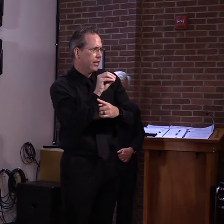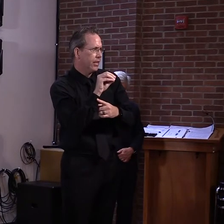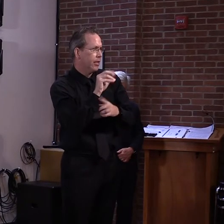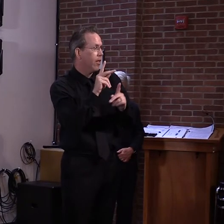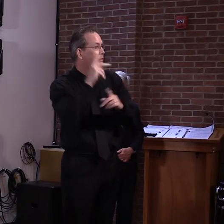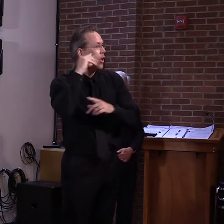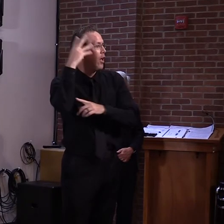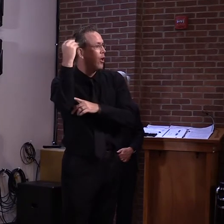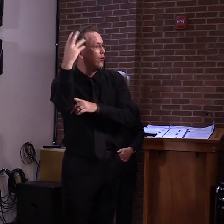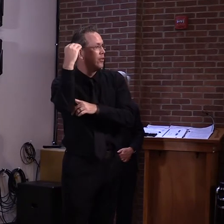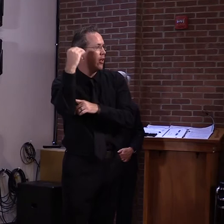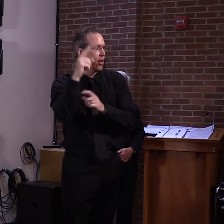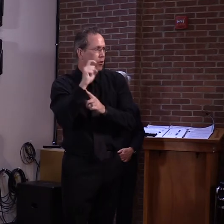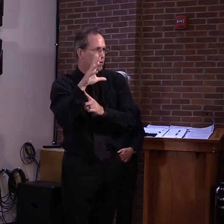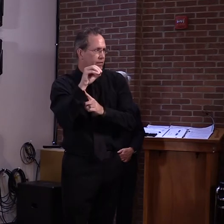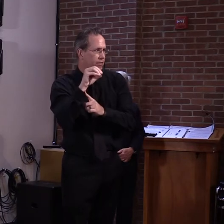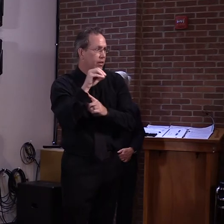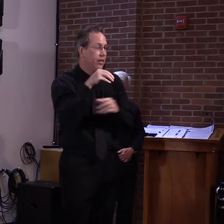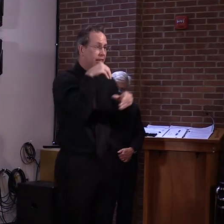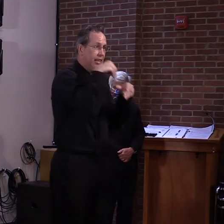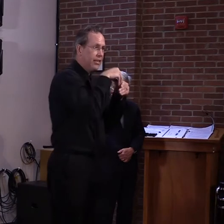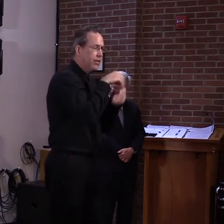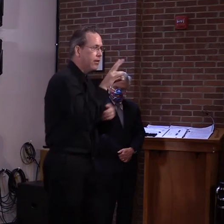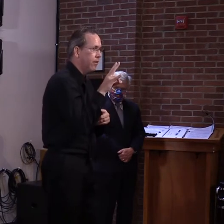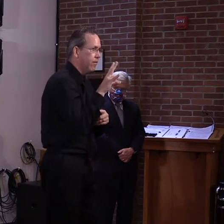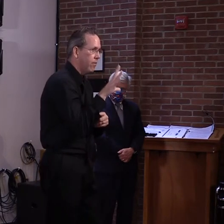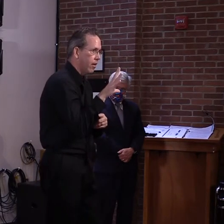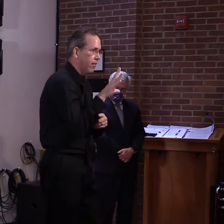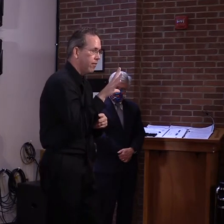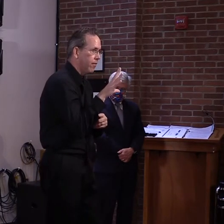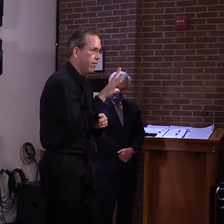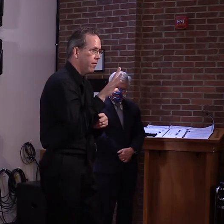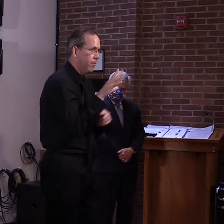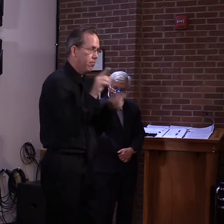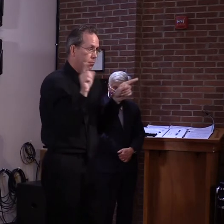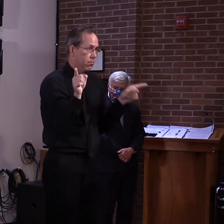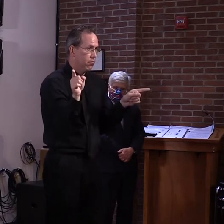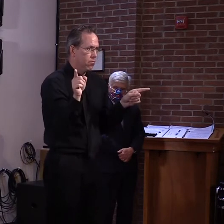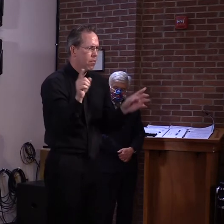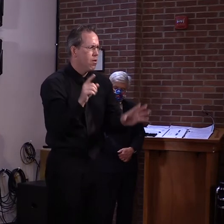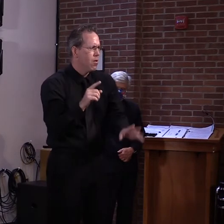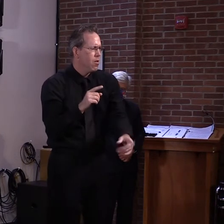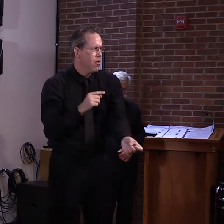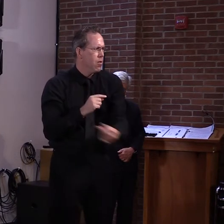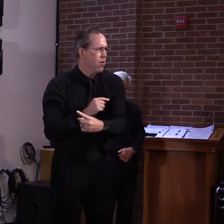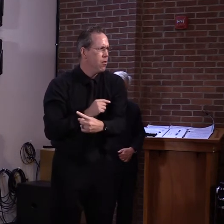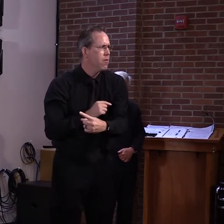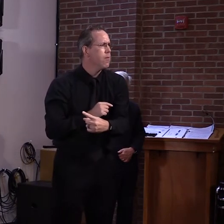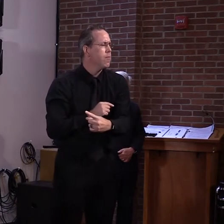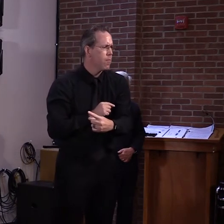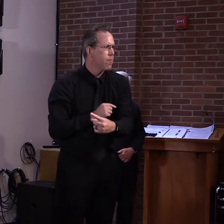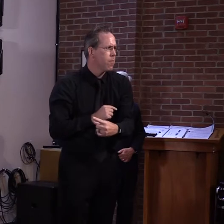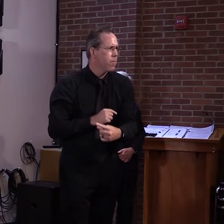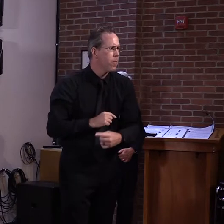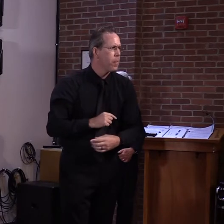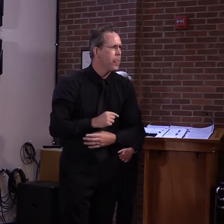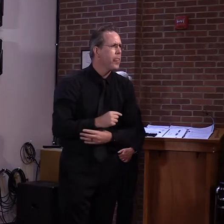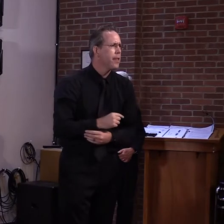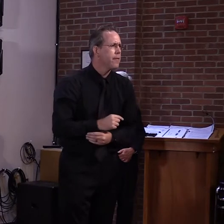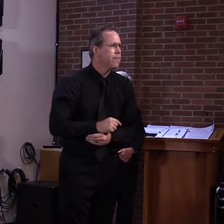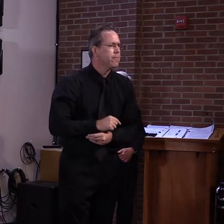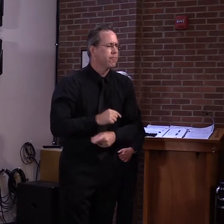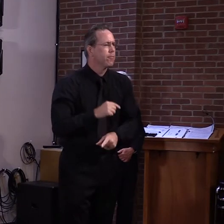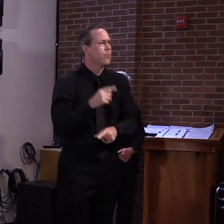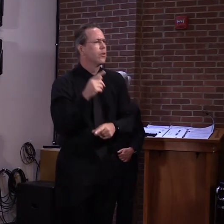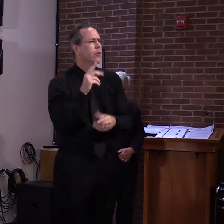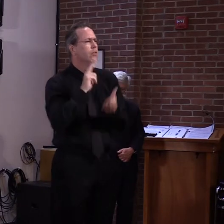So the yeah, Secretary Curley. Secretary Curley. Yeah, you got that right. I will say Burlington,